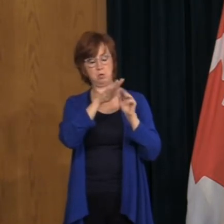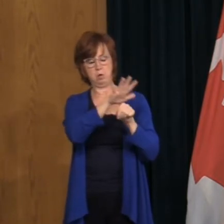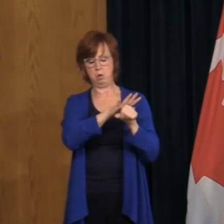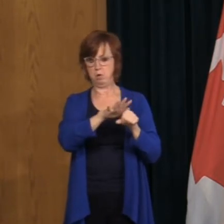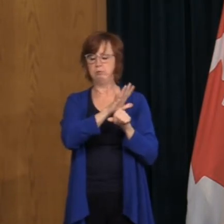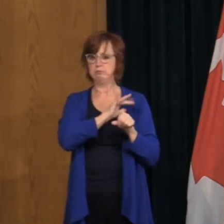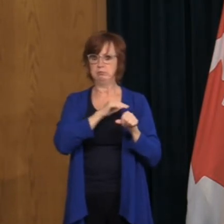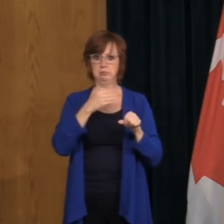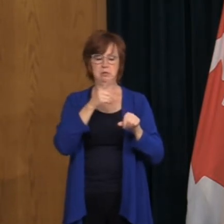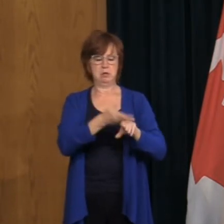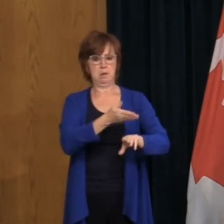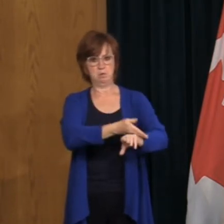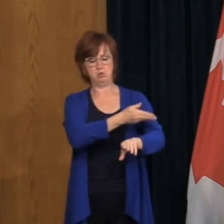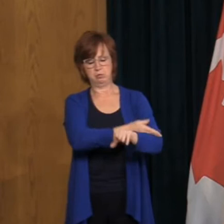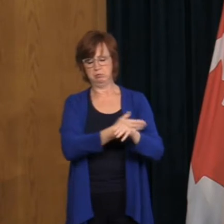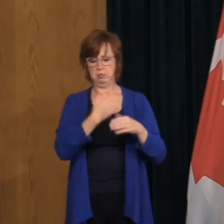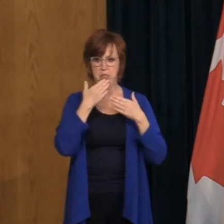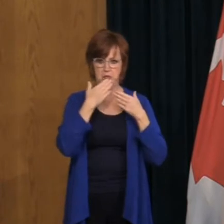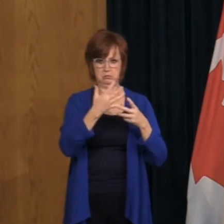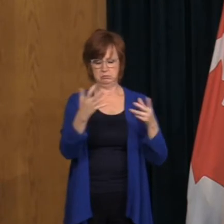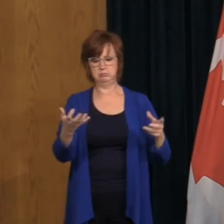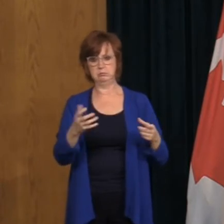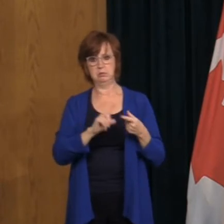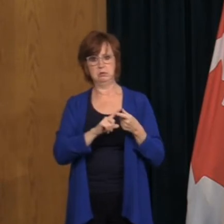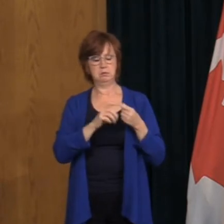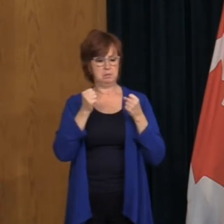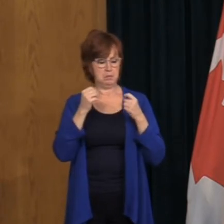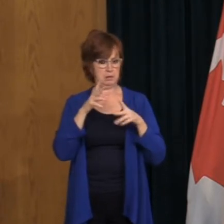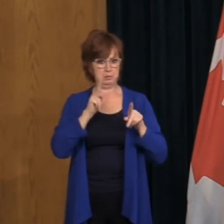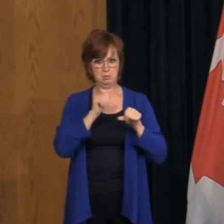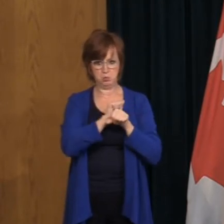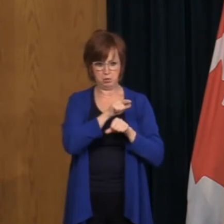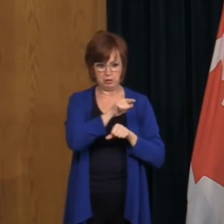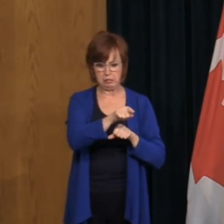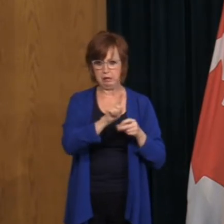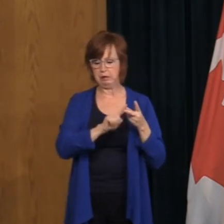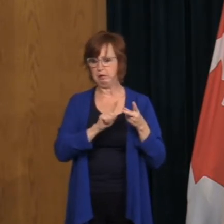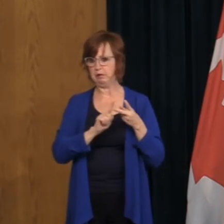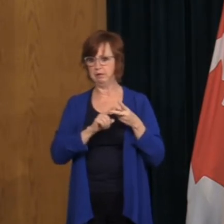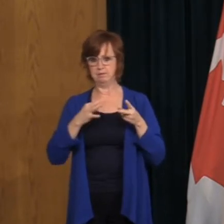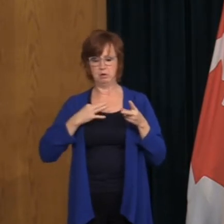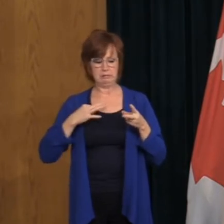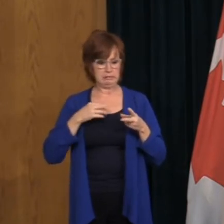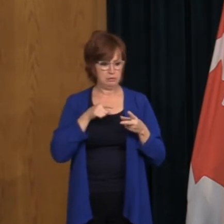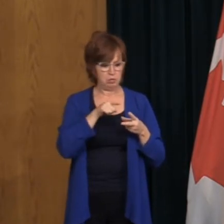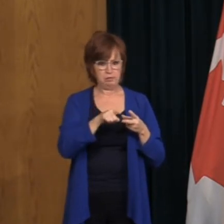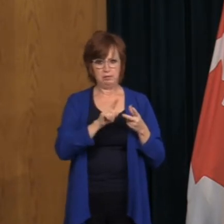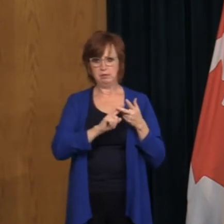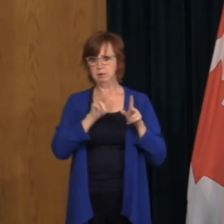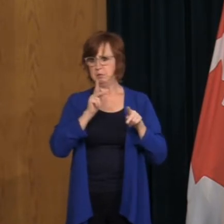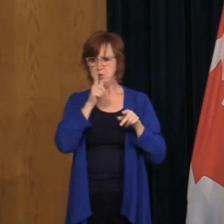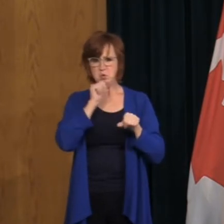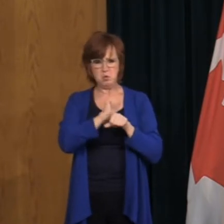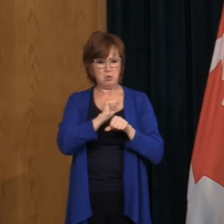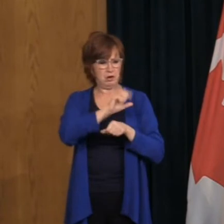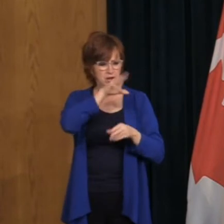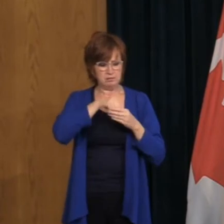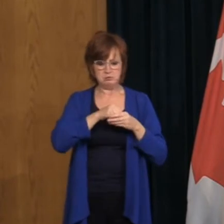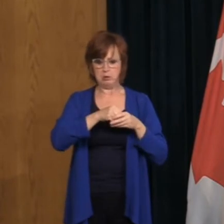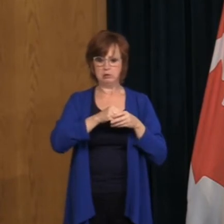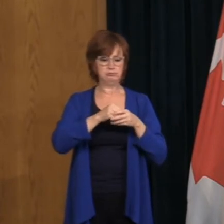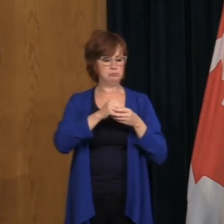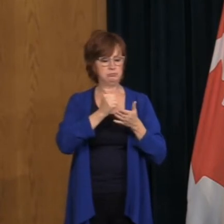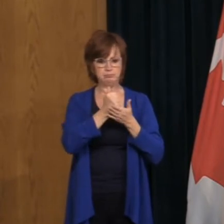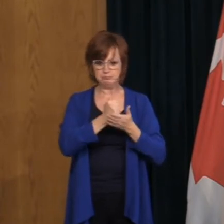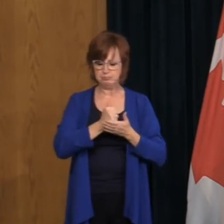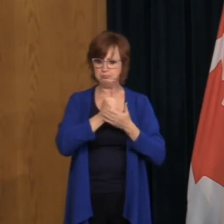our public safety officers, and the many, many volunteers, and in particular to the individuals in those communities that are taking their